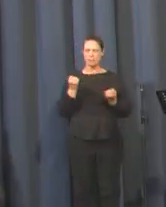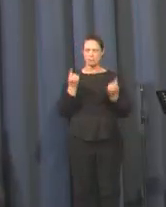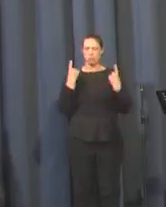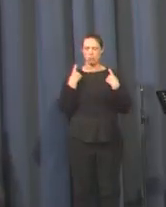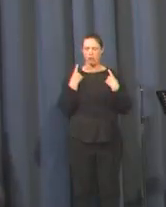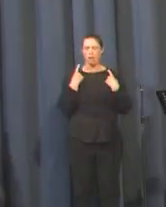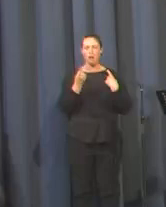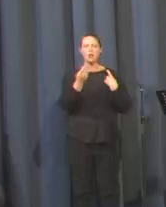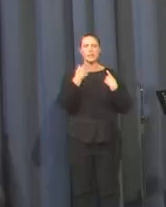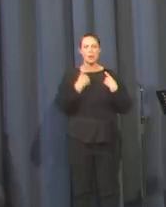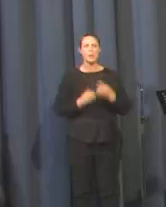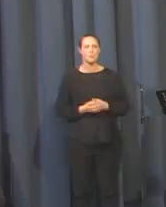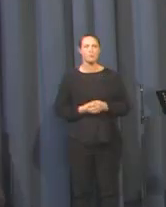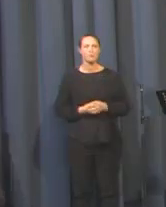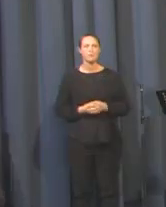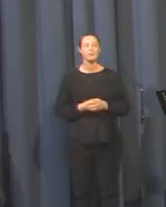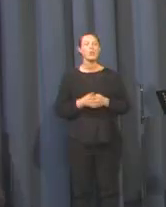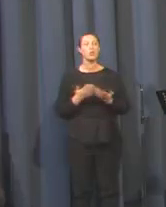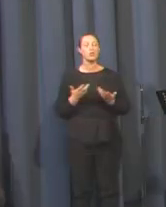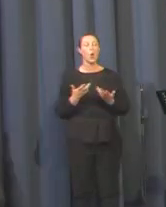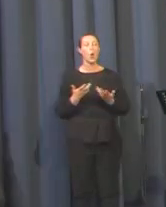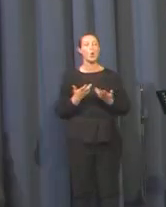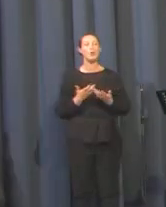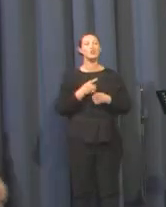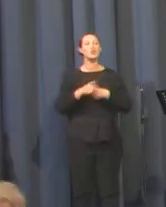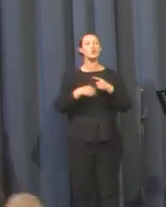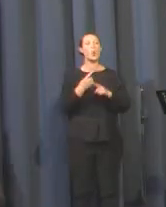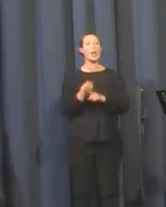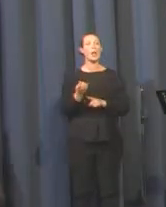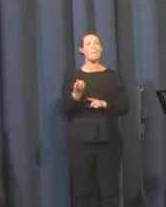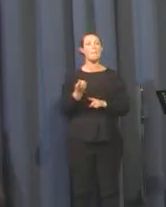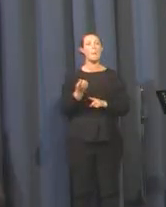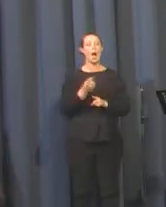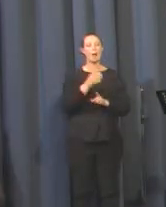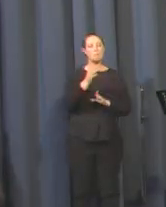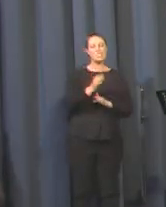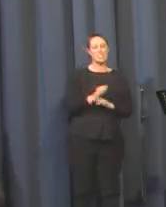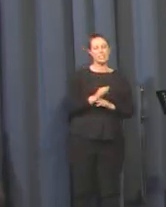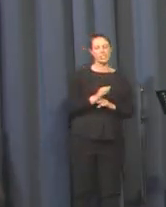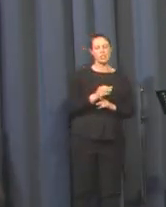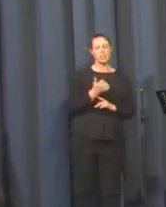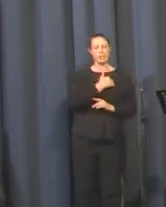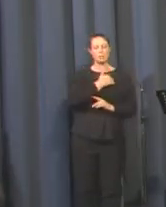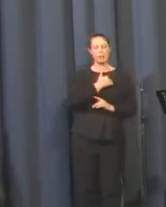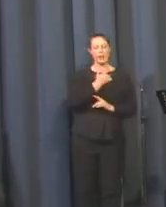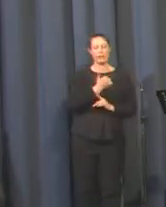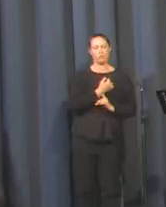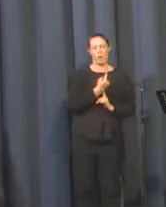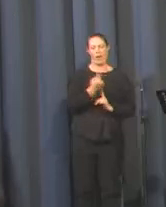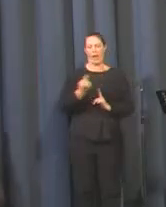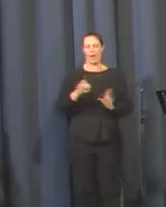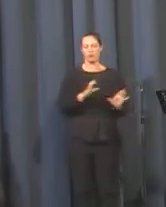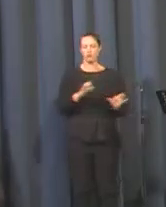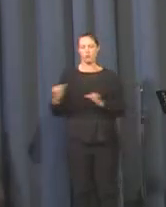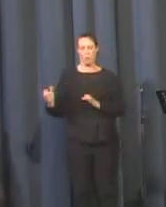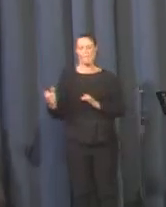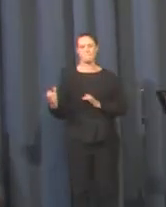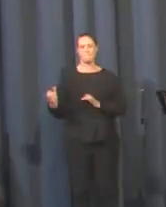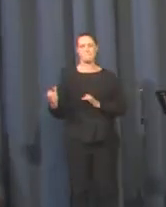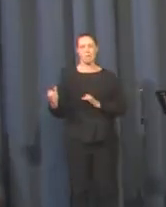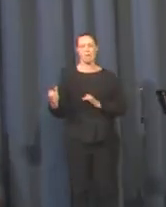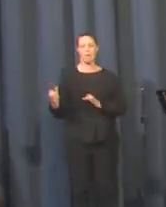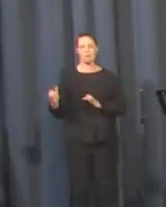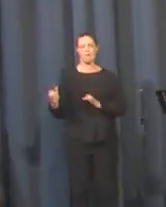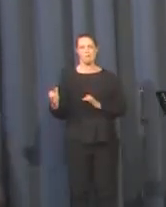So we do take into account, you're talking about a sliding scale, so we certainly take everyone's particular